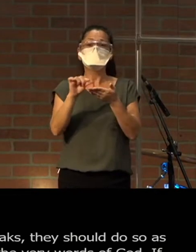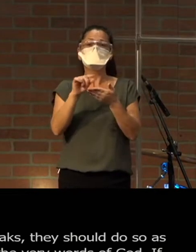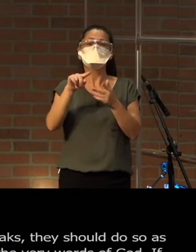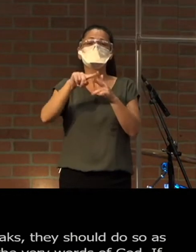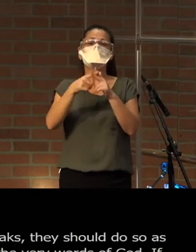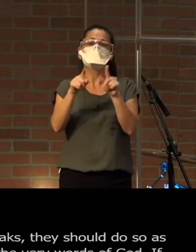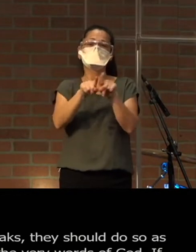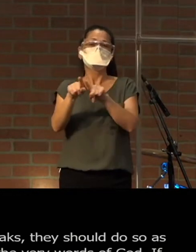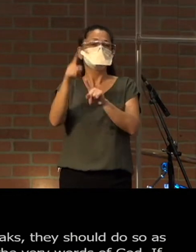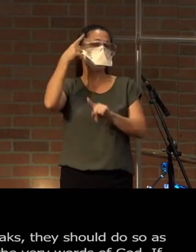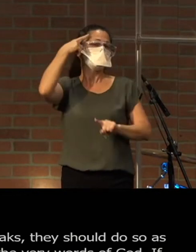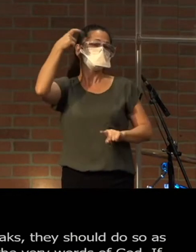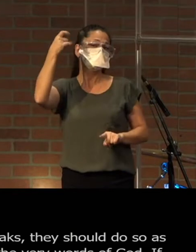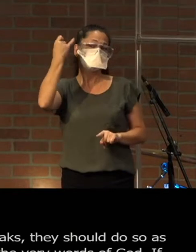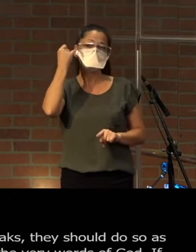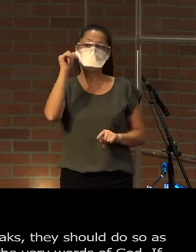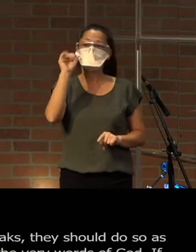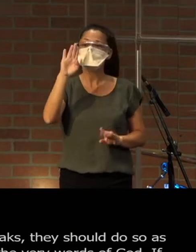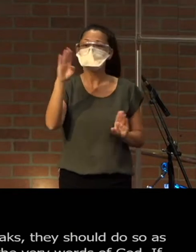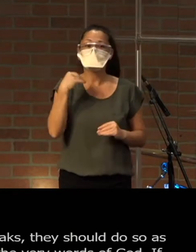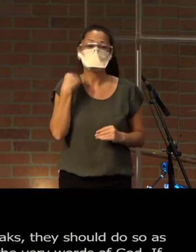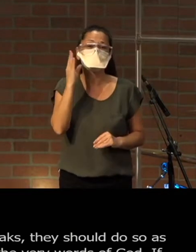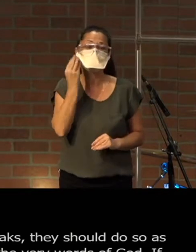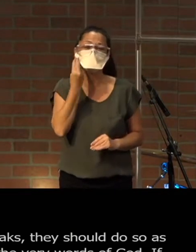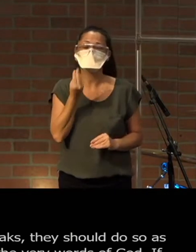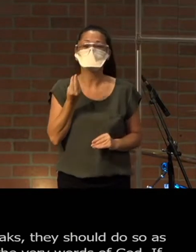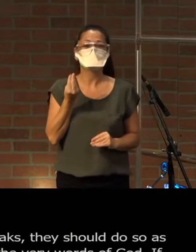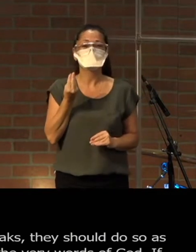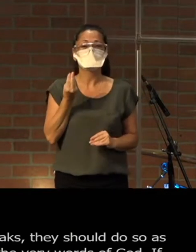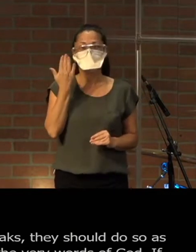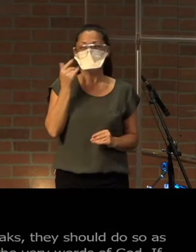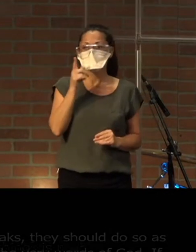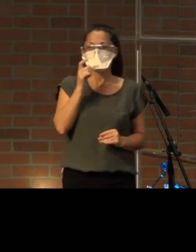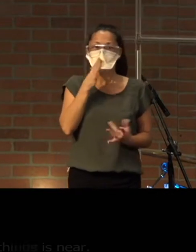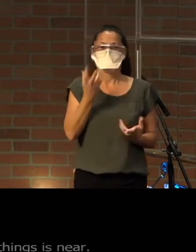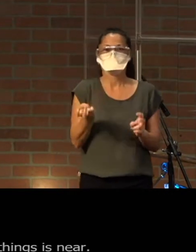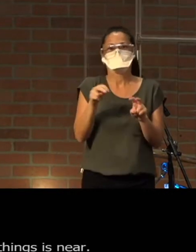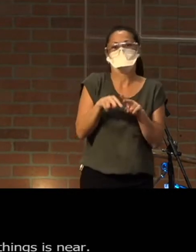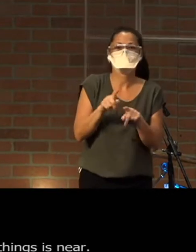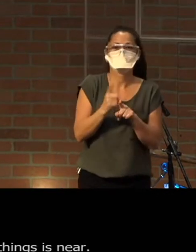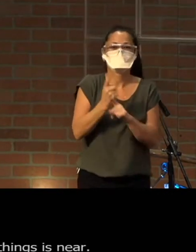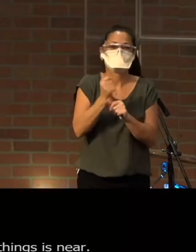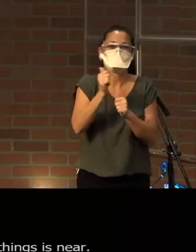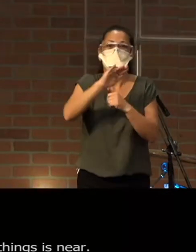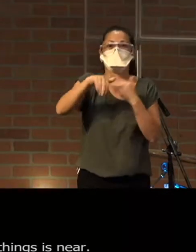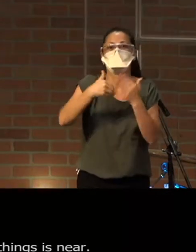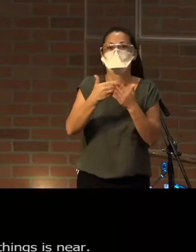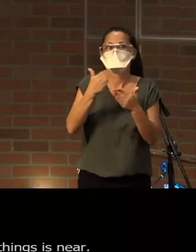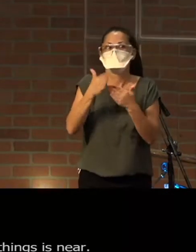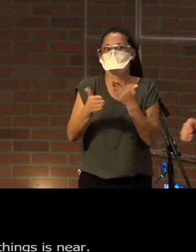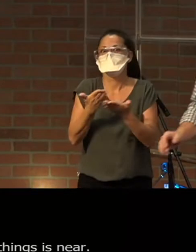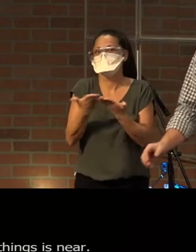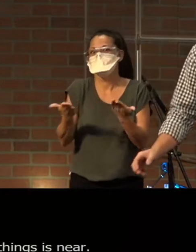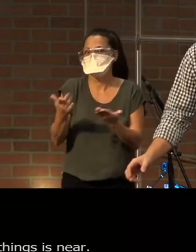any inexperienced preacher, because who wouldn't want to jump right in with the end of all things is near,